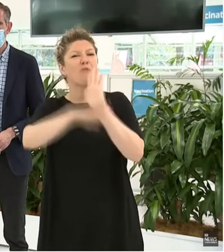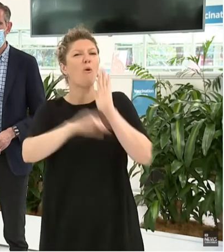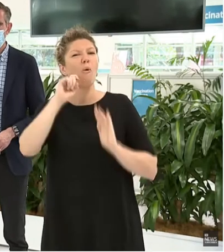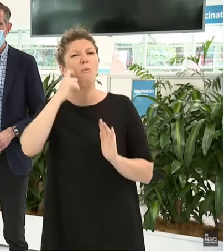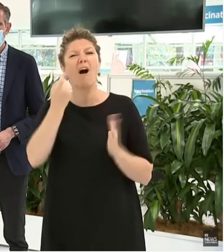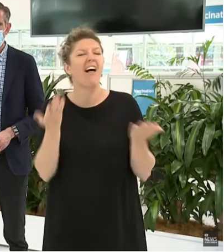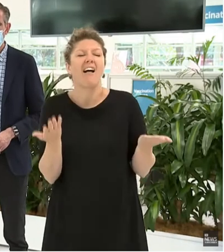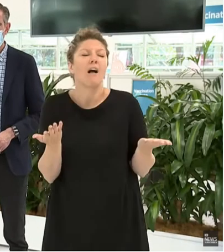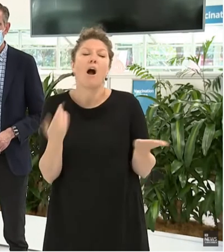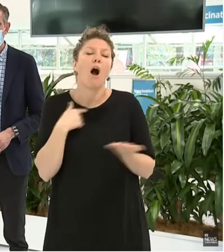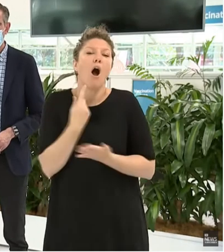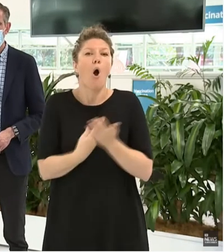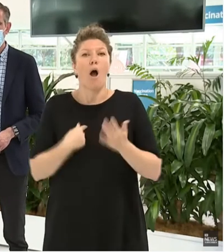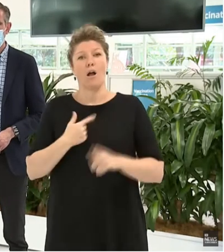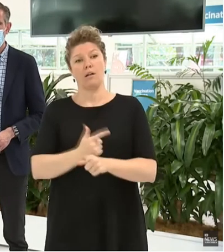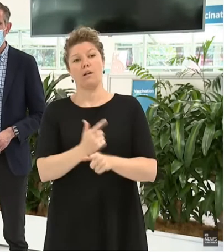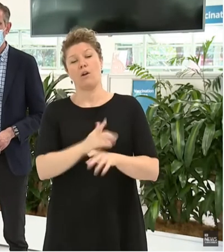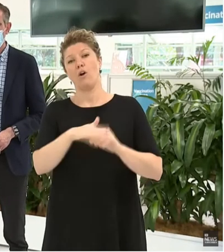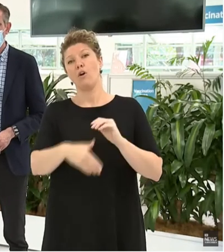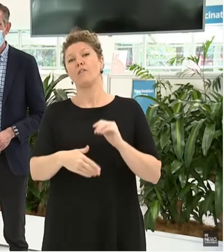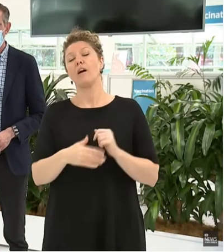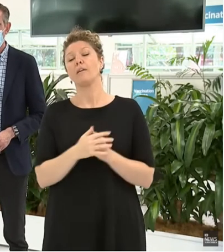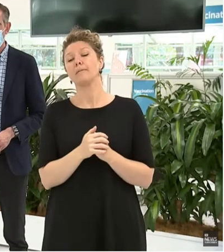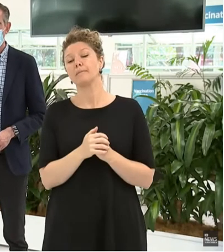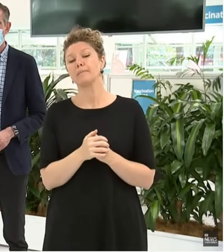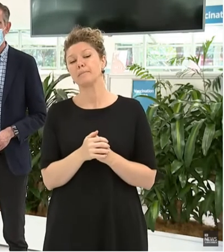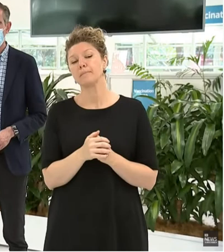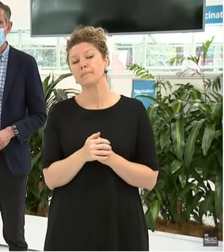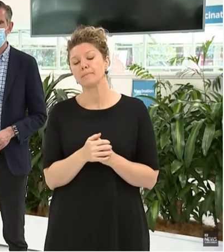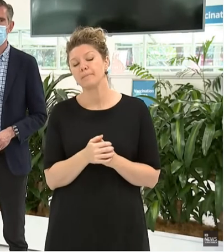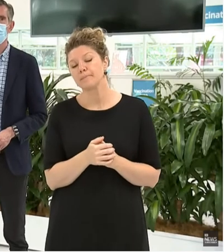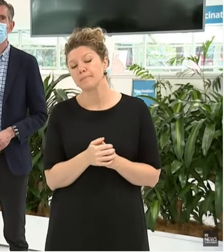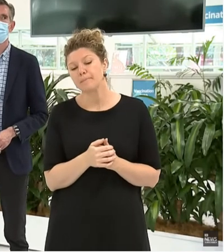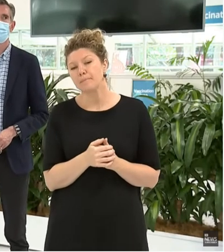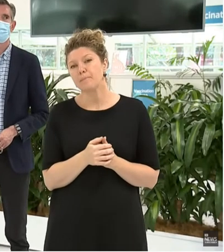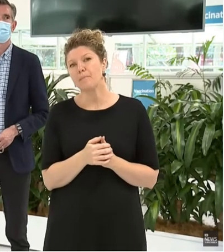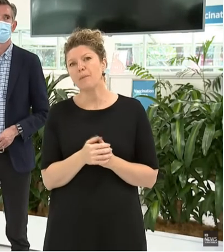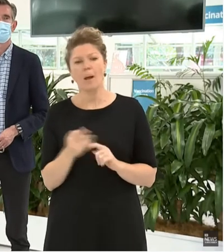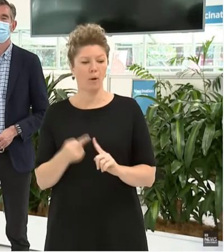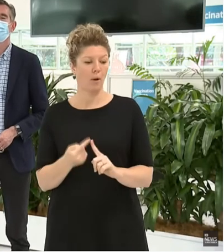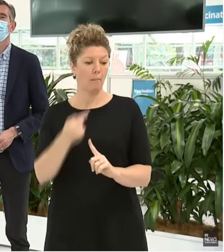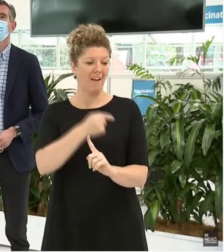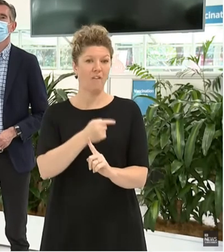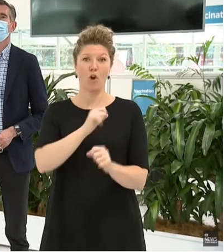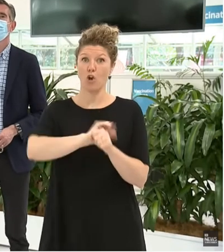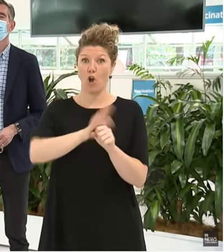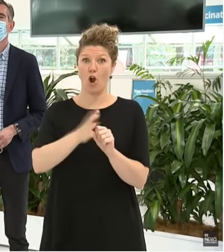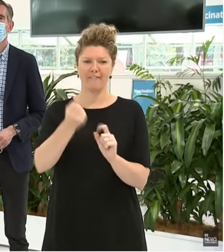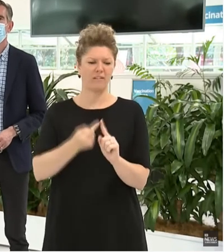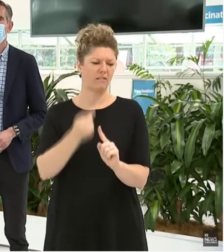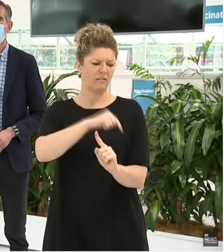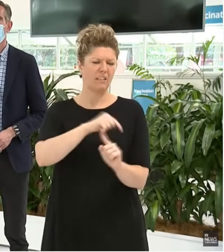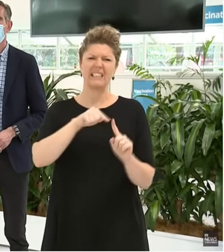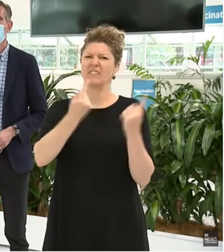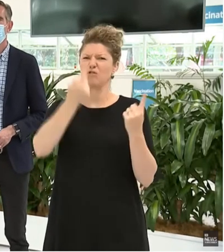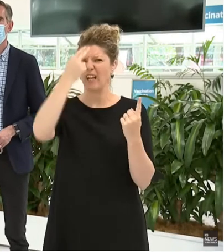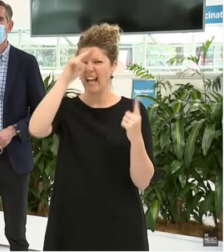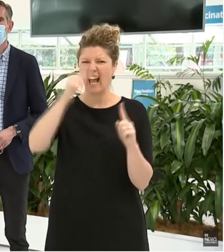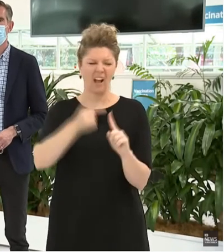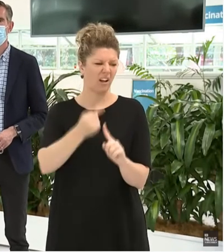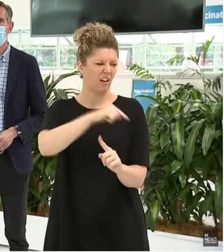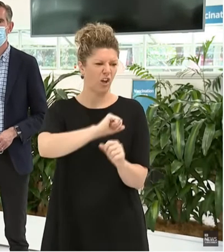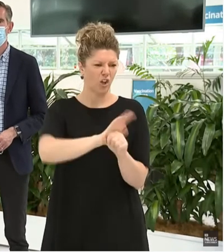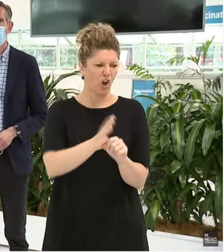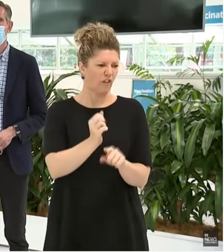obviously all I'm saying to you is I think because of the earlier variants and because it had